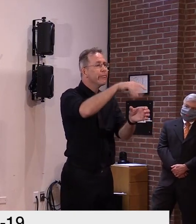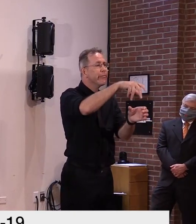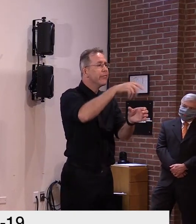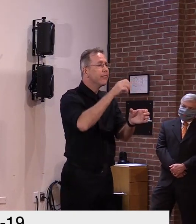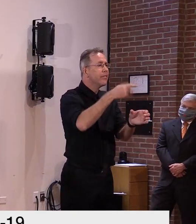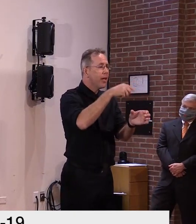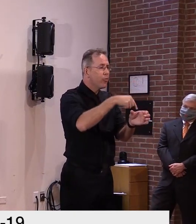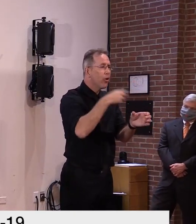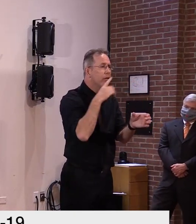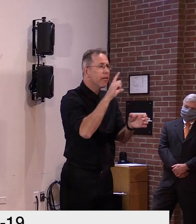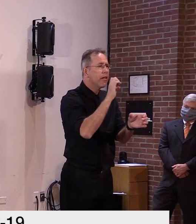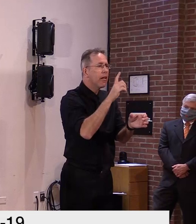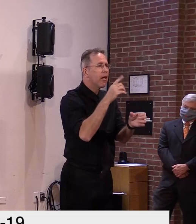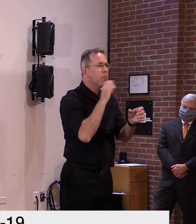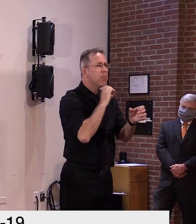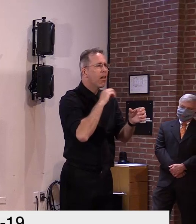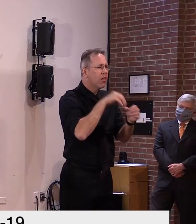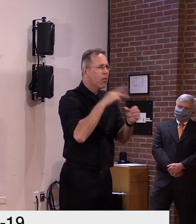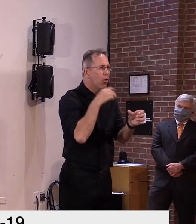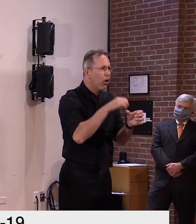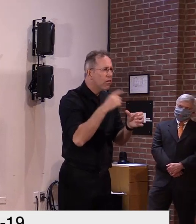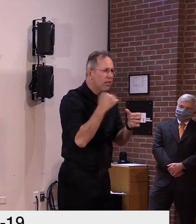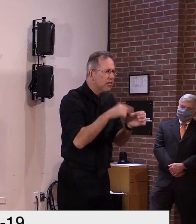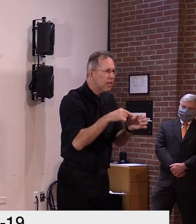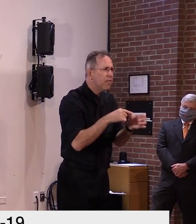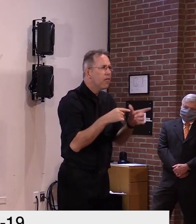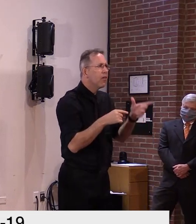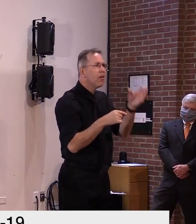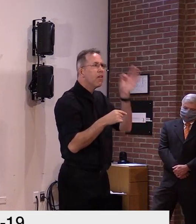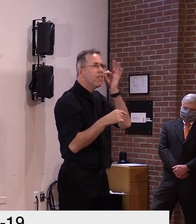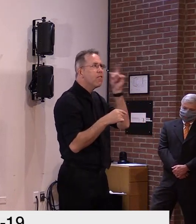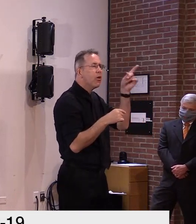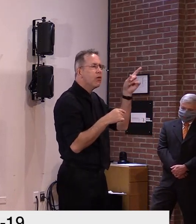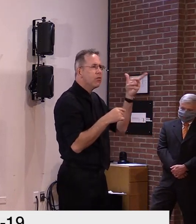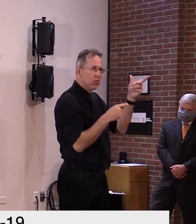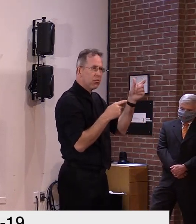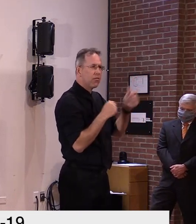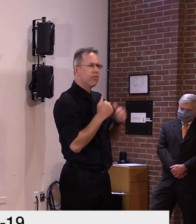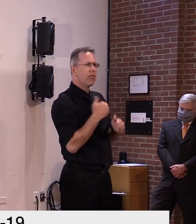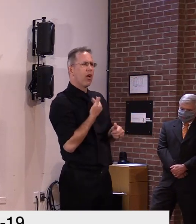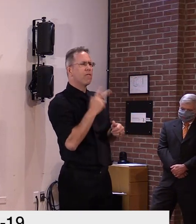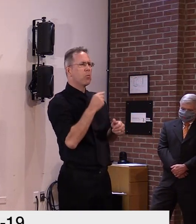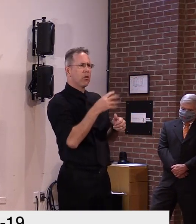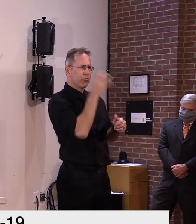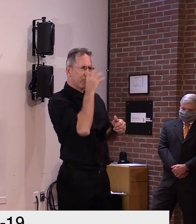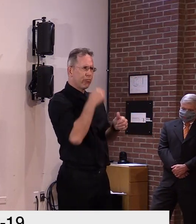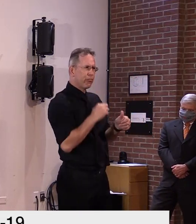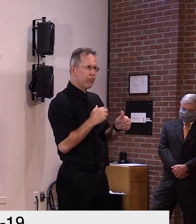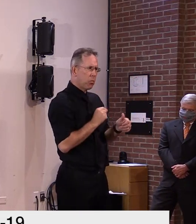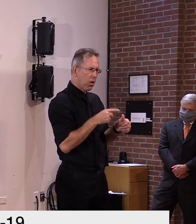actually adopting our posture as they look at that problem in their own settings.